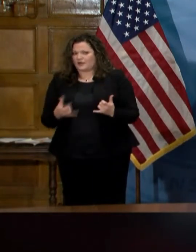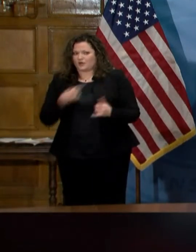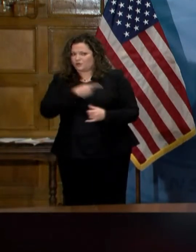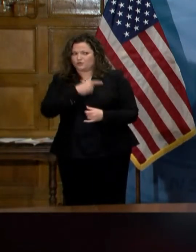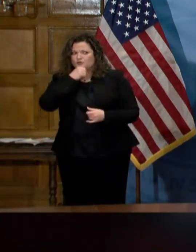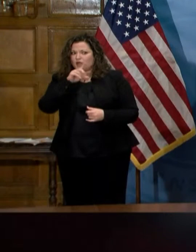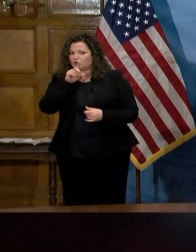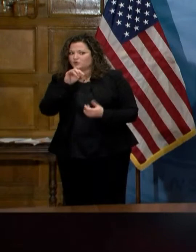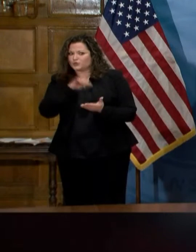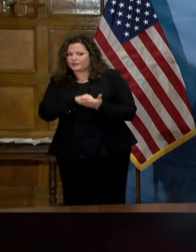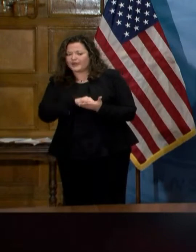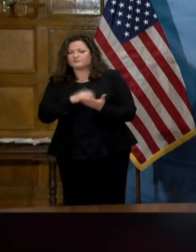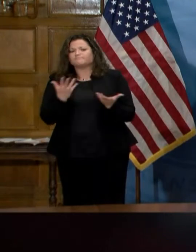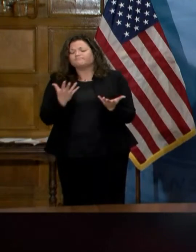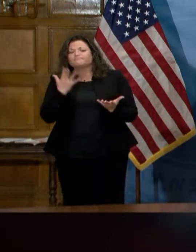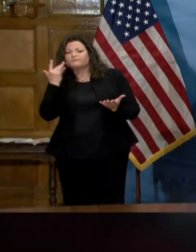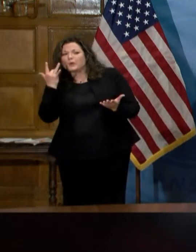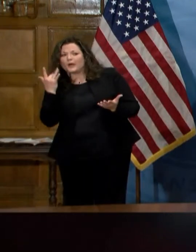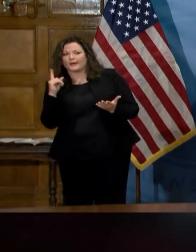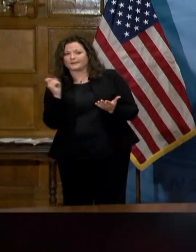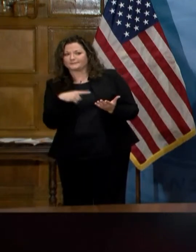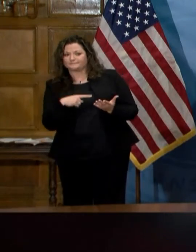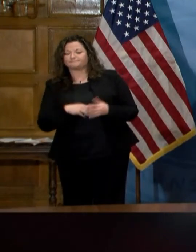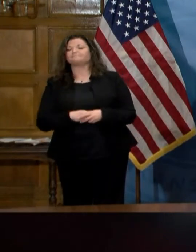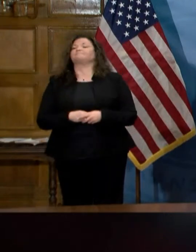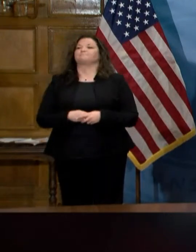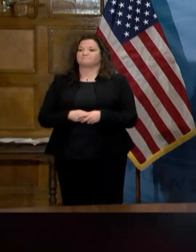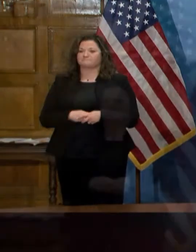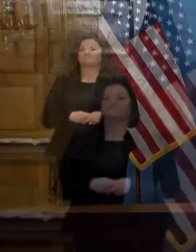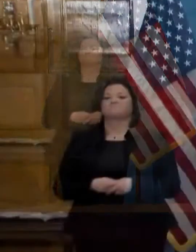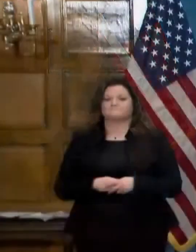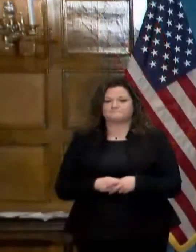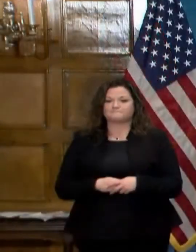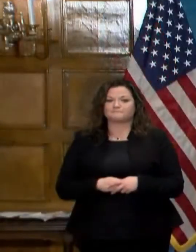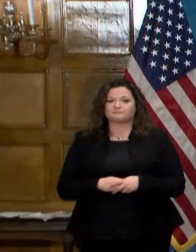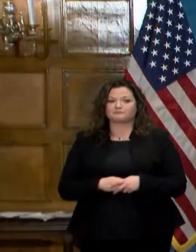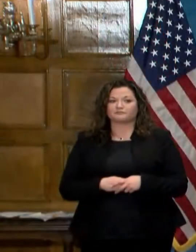direction. Why is that? Well, that's,